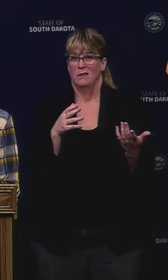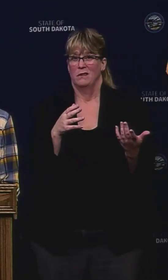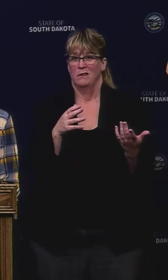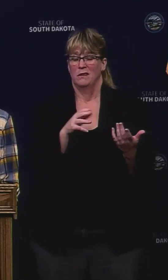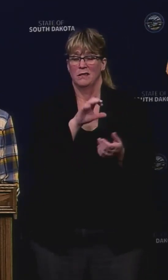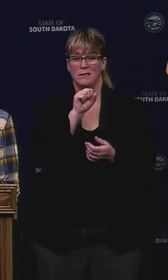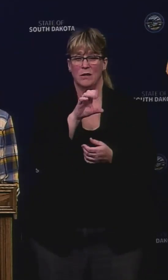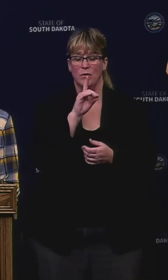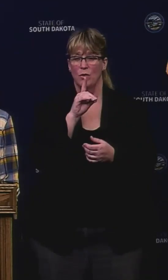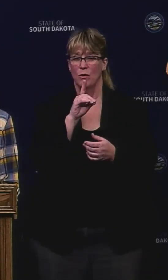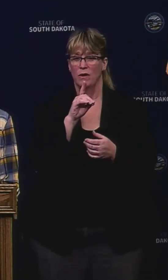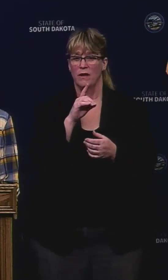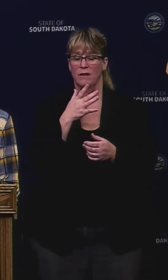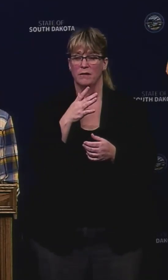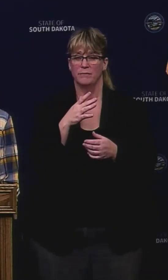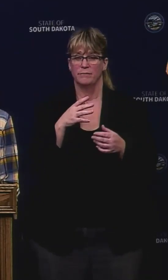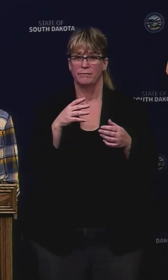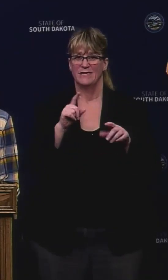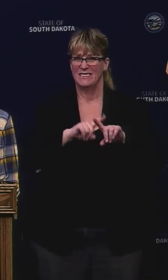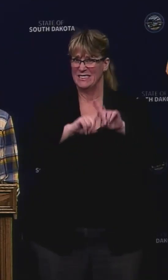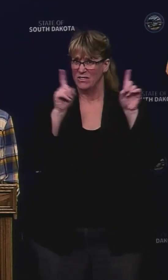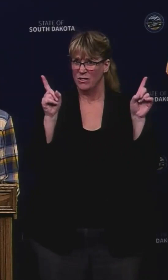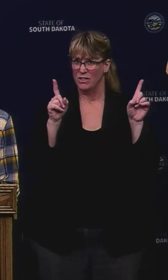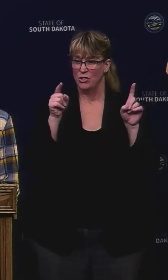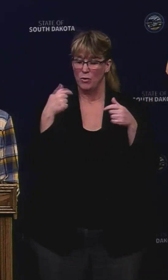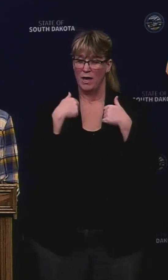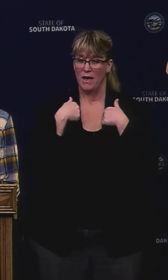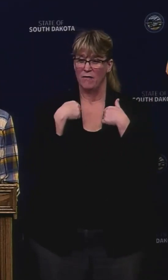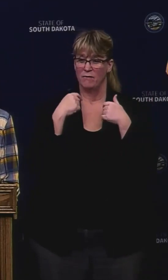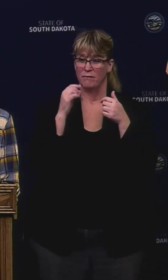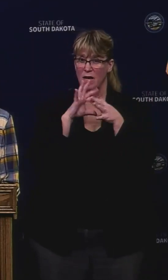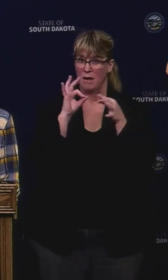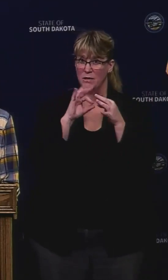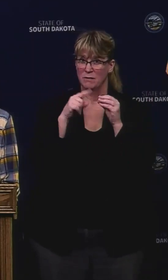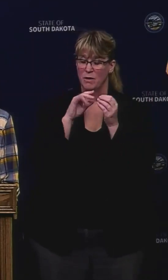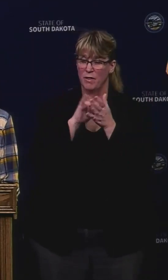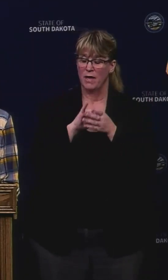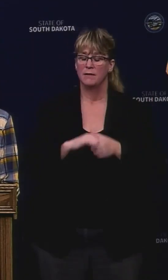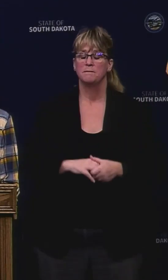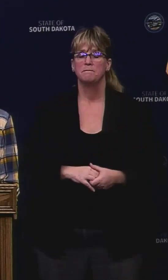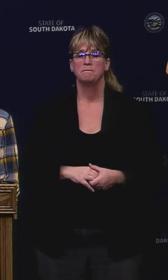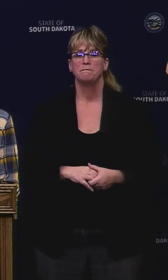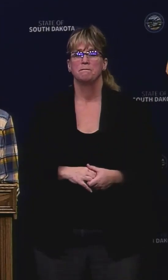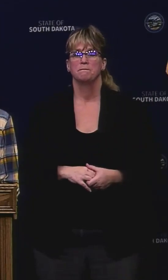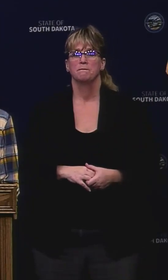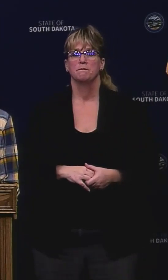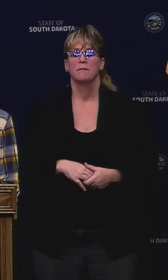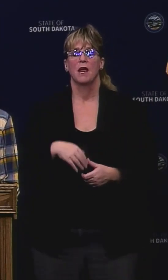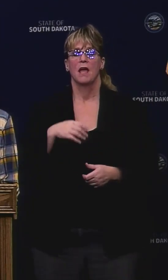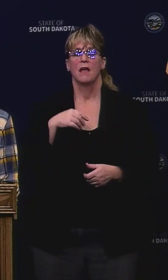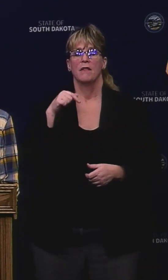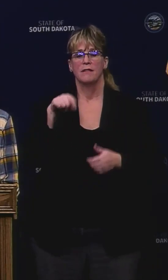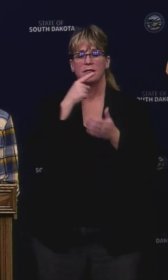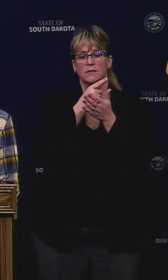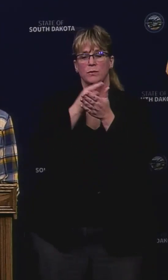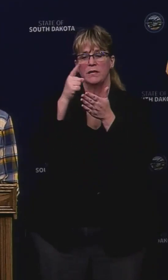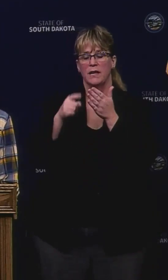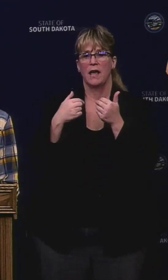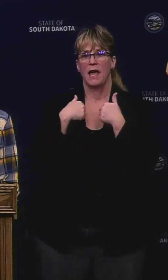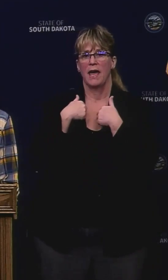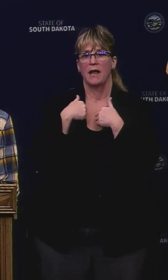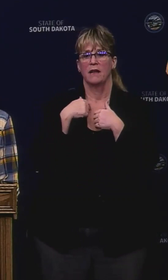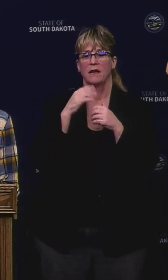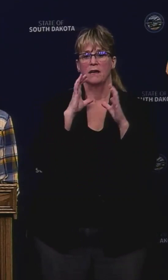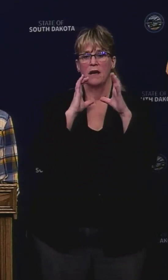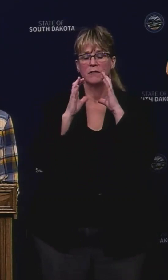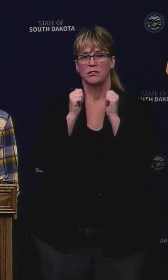position something different? I just wonder if you had any thoughts on those comments. Well, I had a conversation with Senator McConnell this weekend and talked to